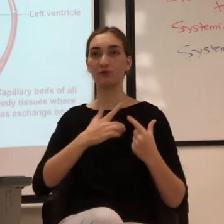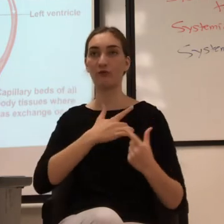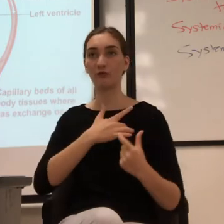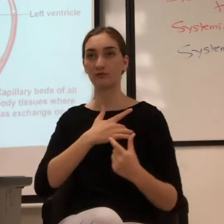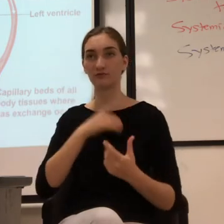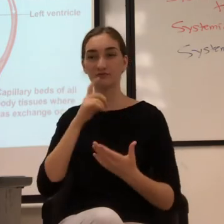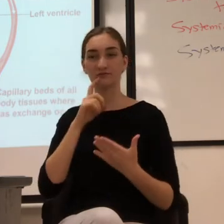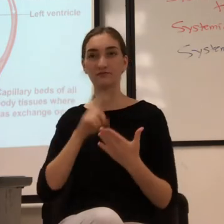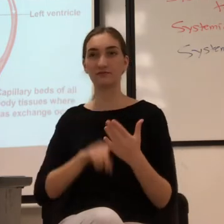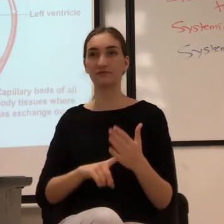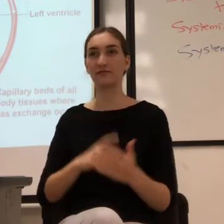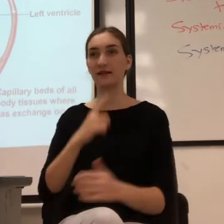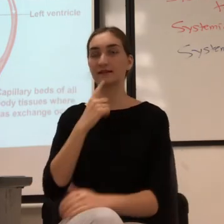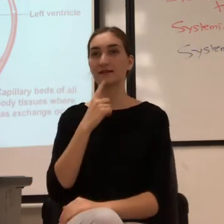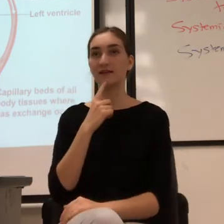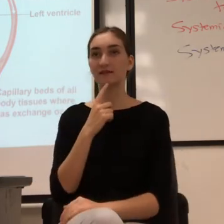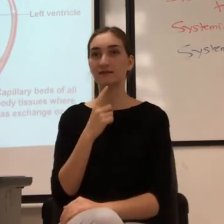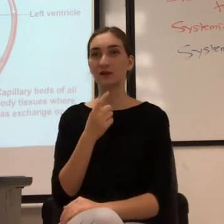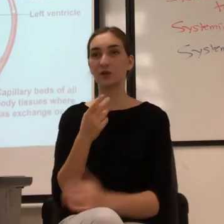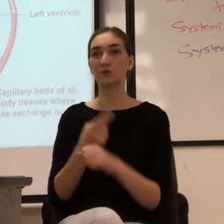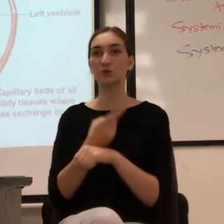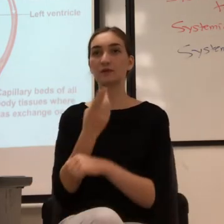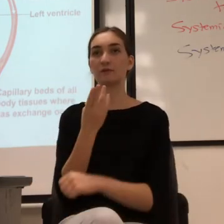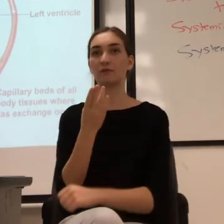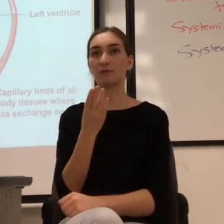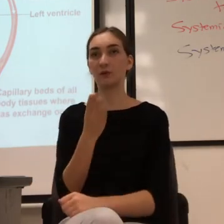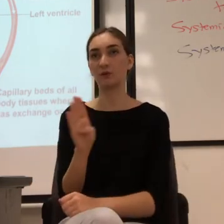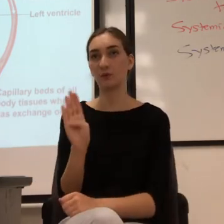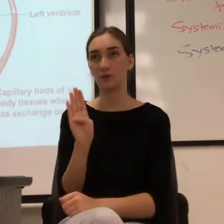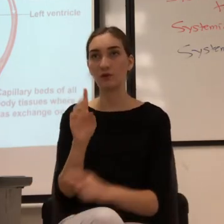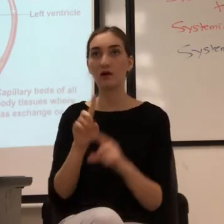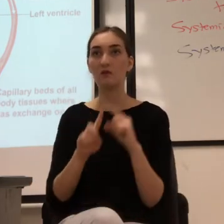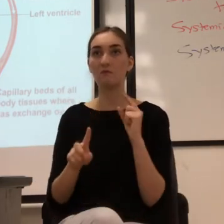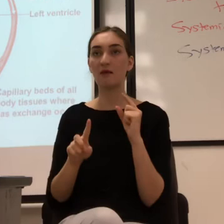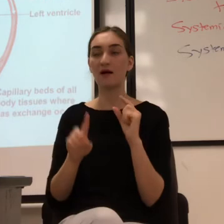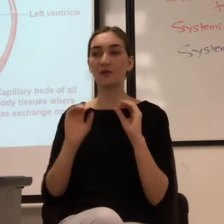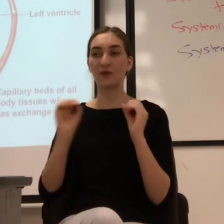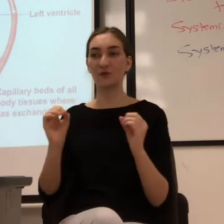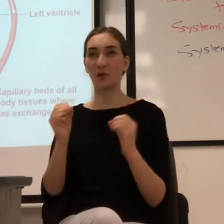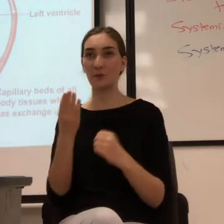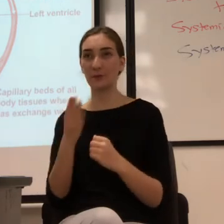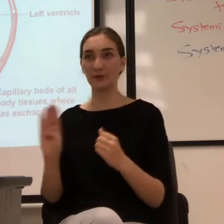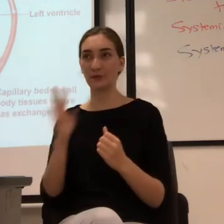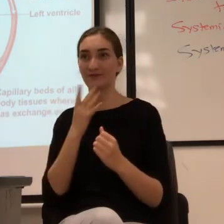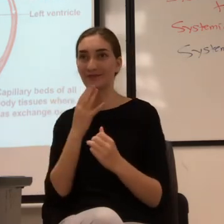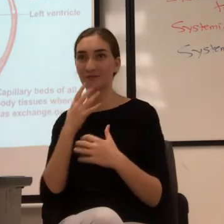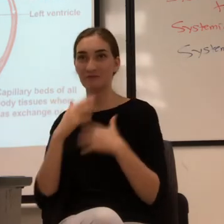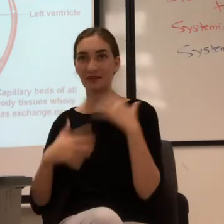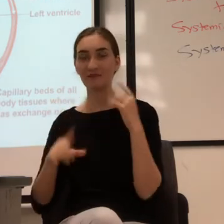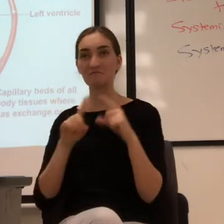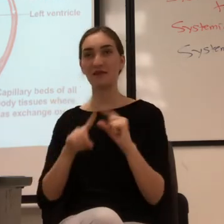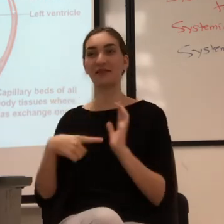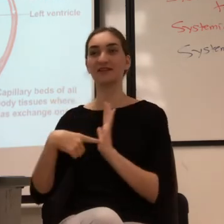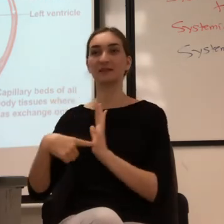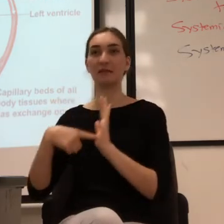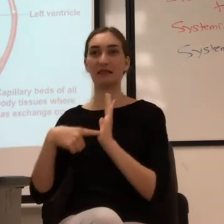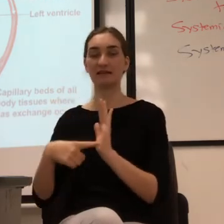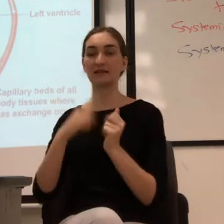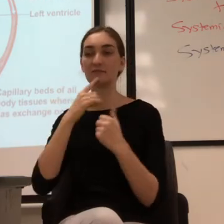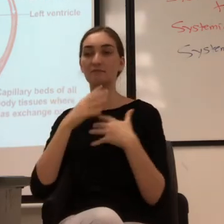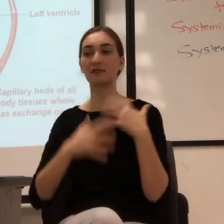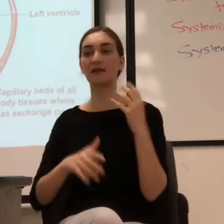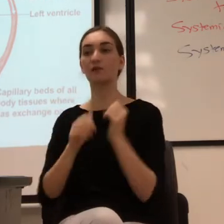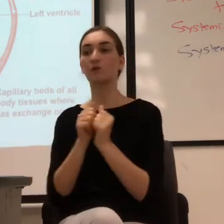And notice I say, we use blue, but it's not, there's no blue blood. It symbolizes deoxygenated blood. And notice it's